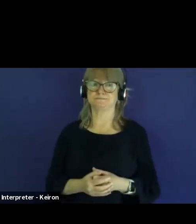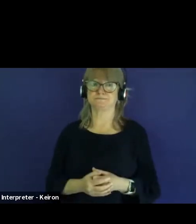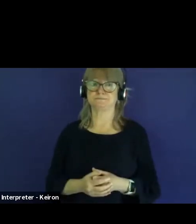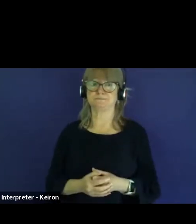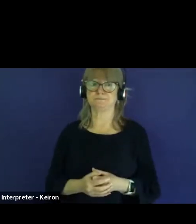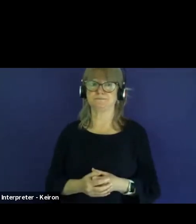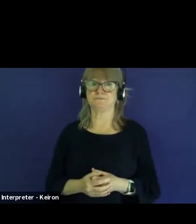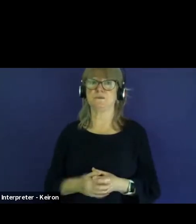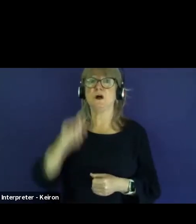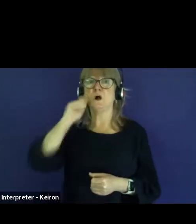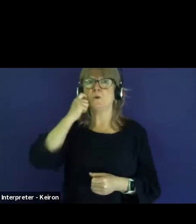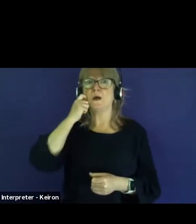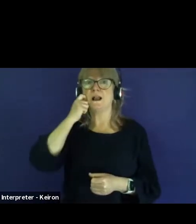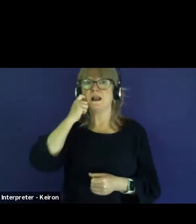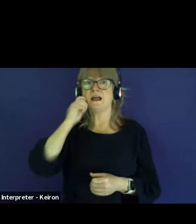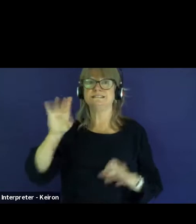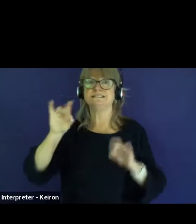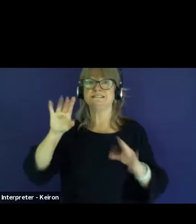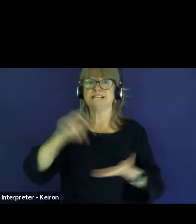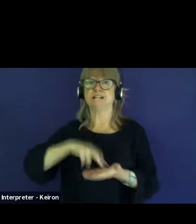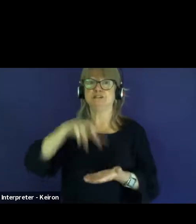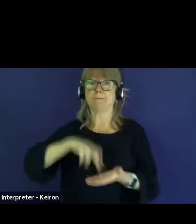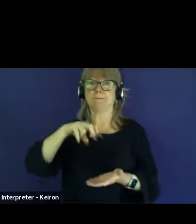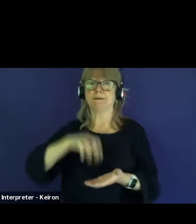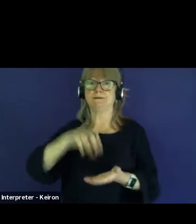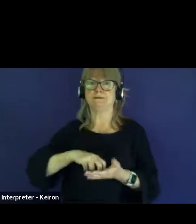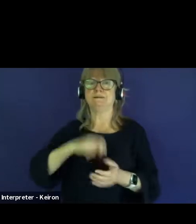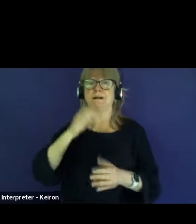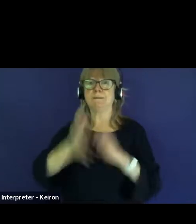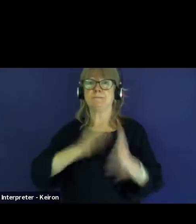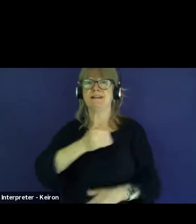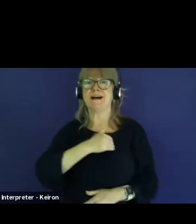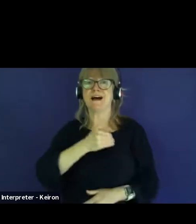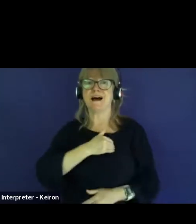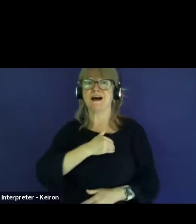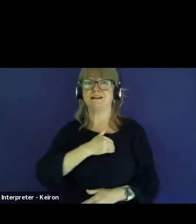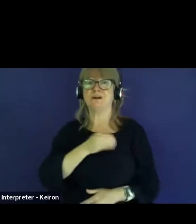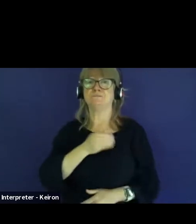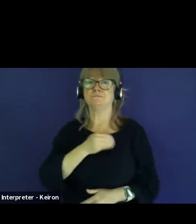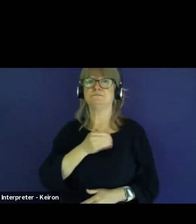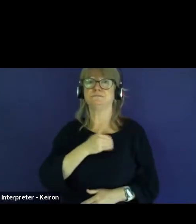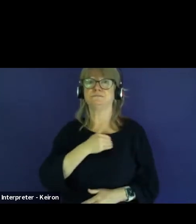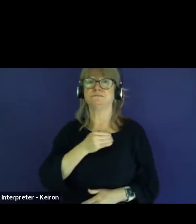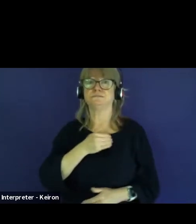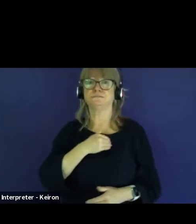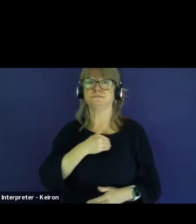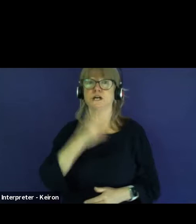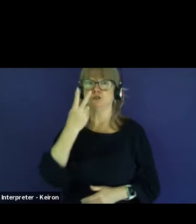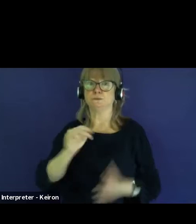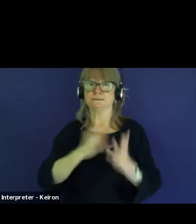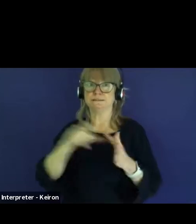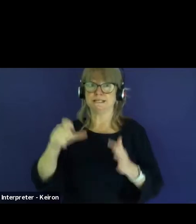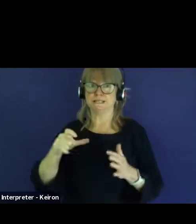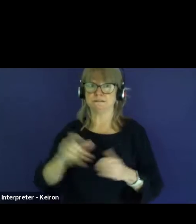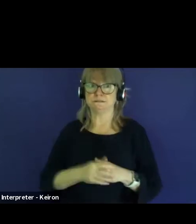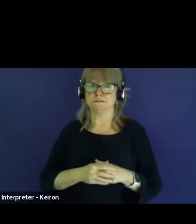some star jumps to increase our heart rate, to get that blood pumping to our muscles. So we're going to go for 20 seconds. So